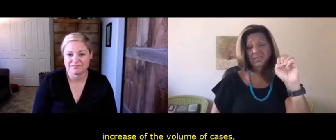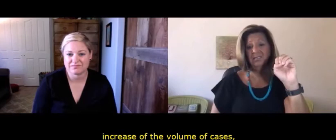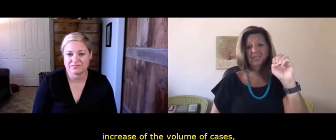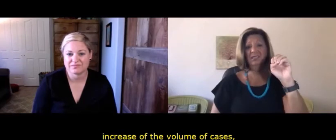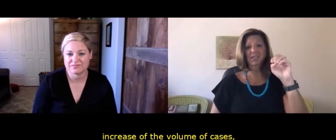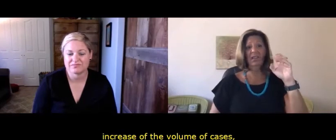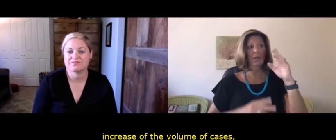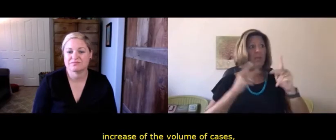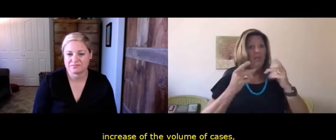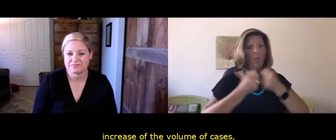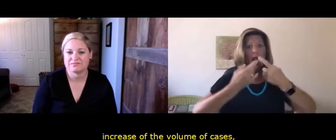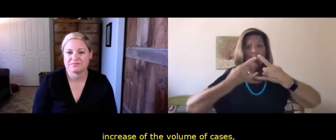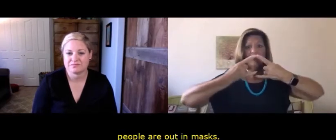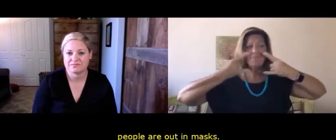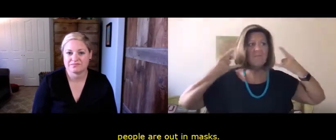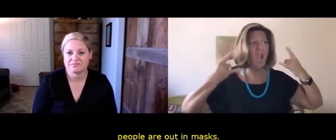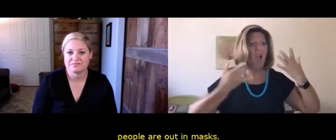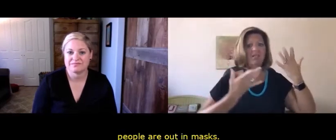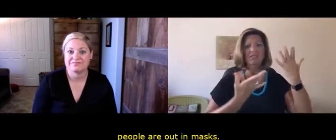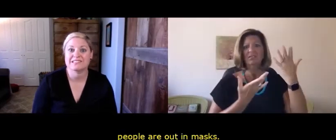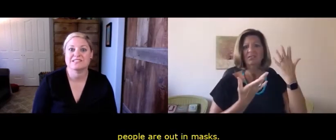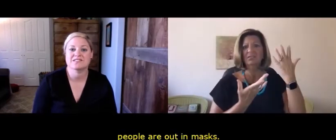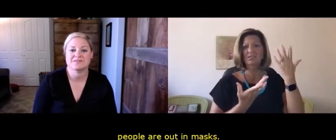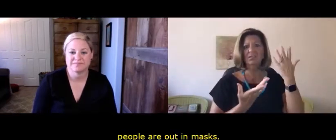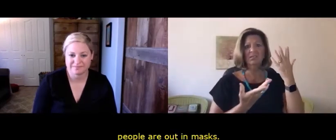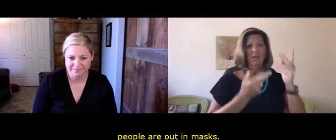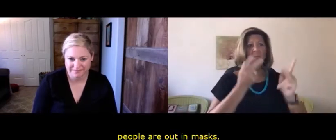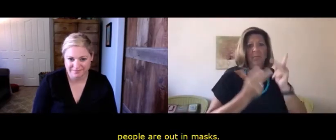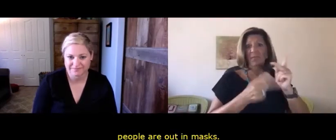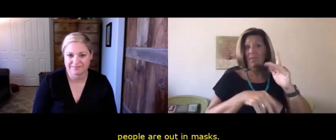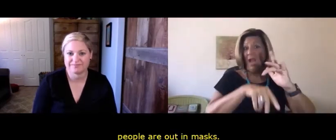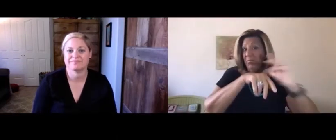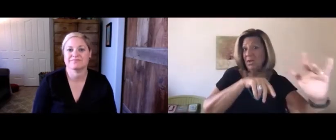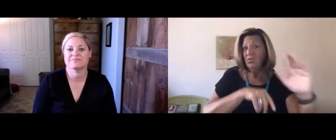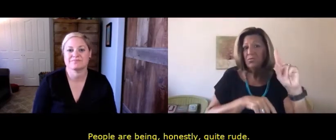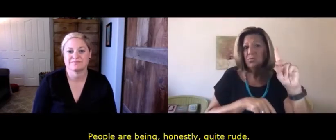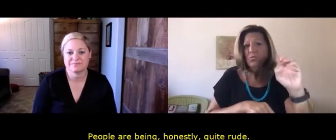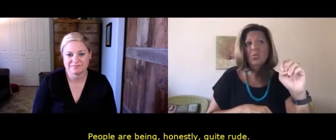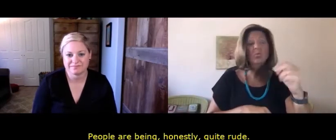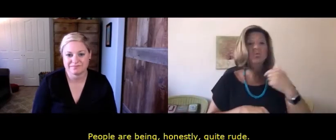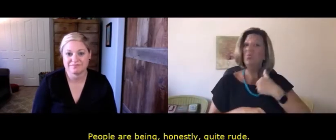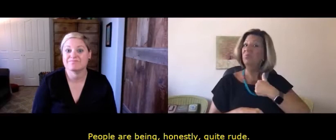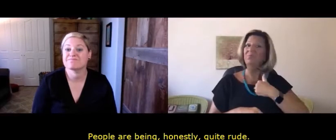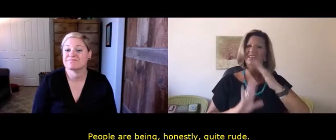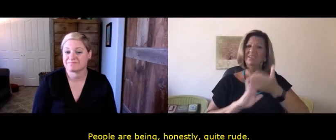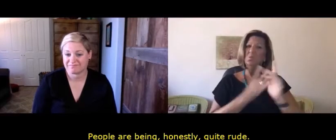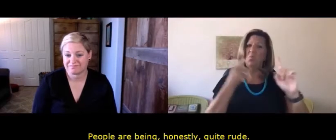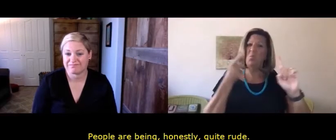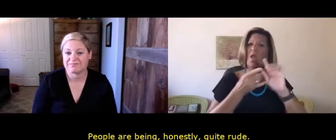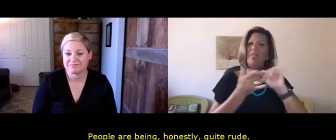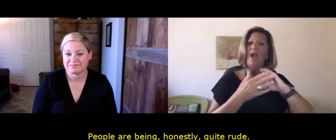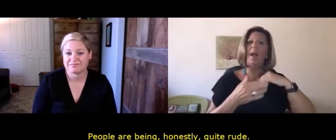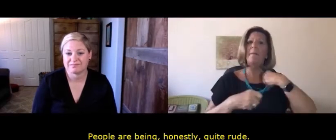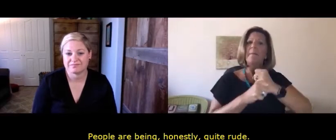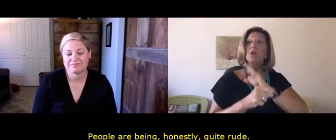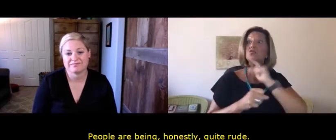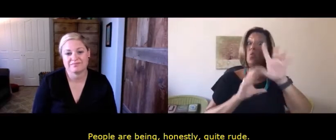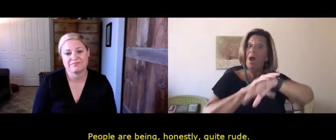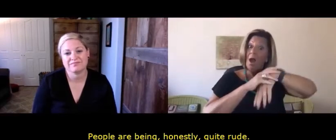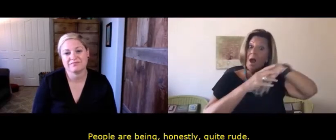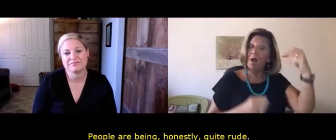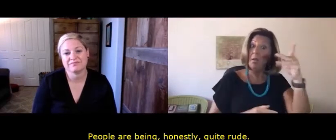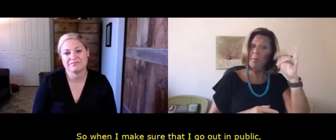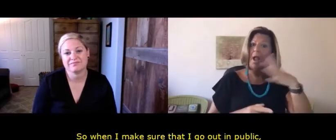of the volume of cases, people are out in masks, people are being honestly